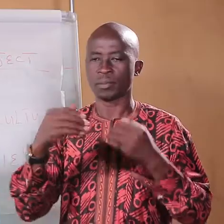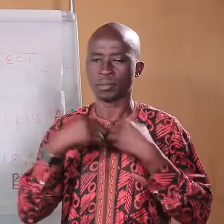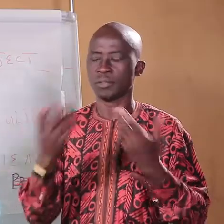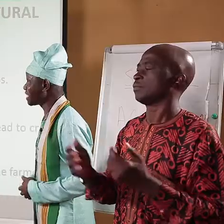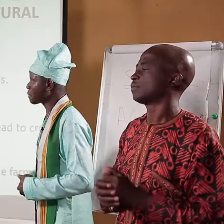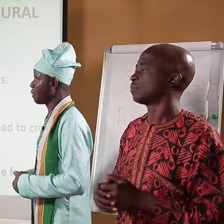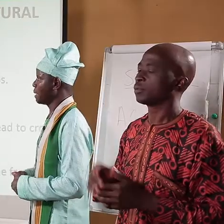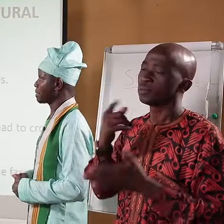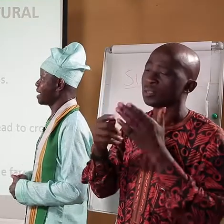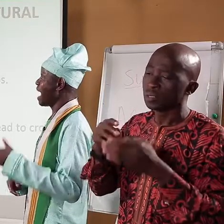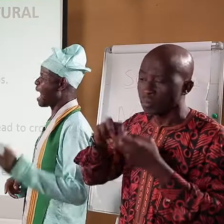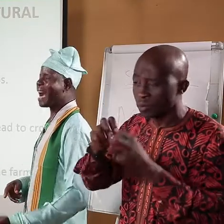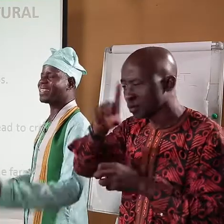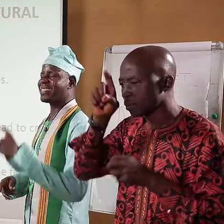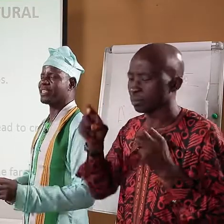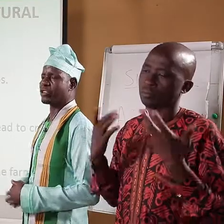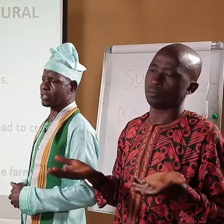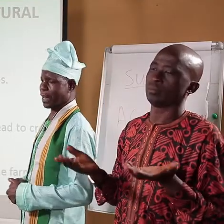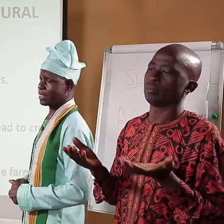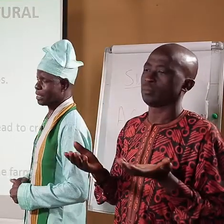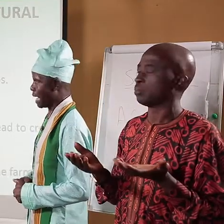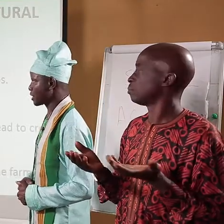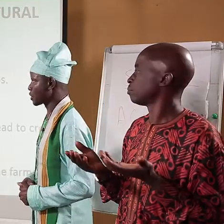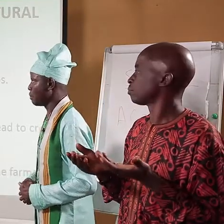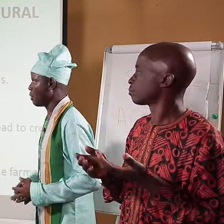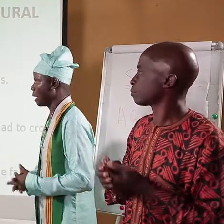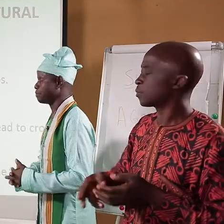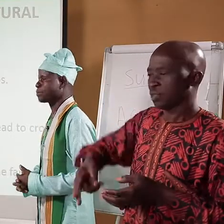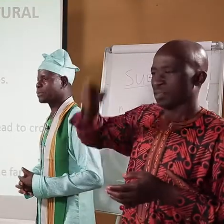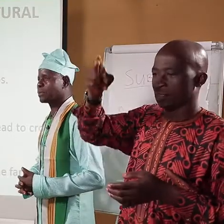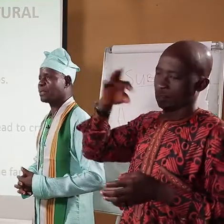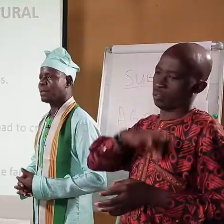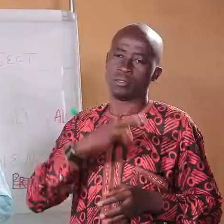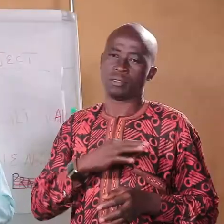encountered. And what are these problems? High interest rate. That is number 1.